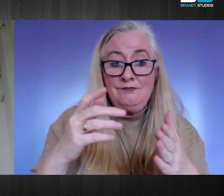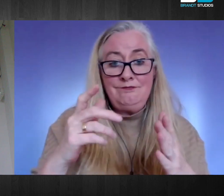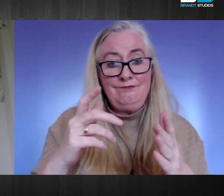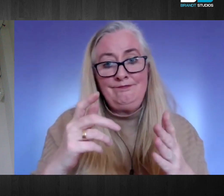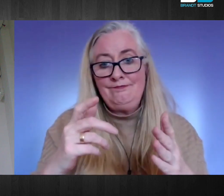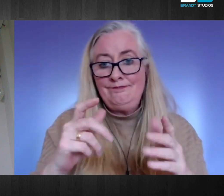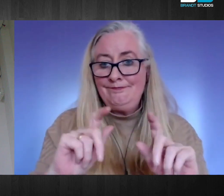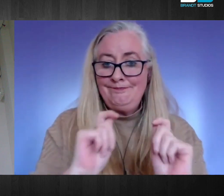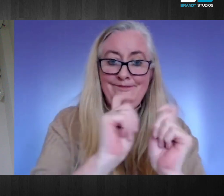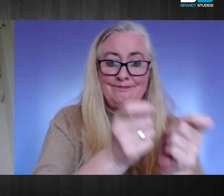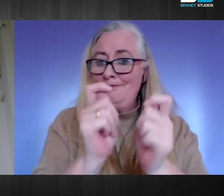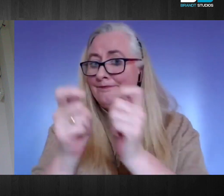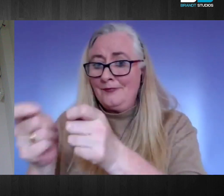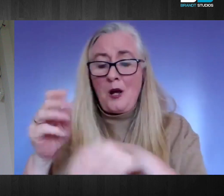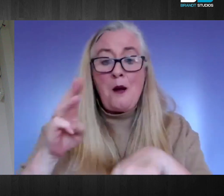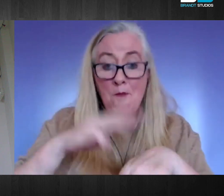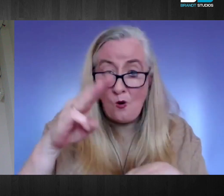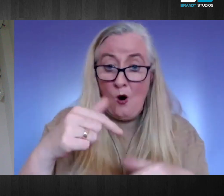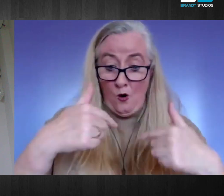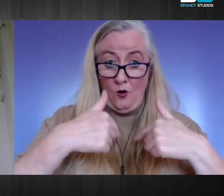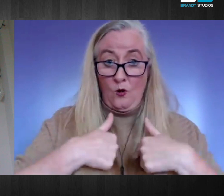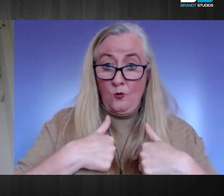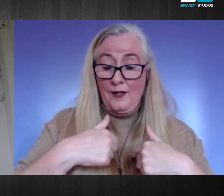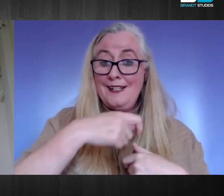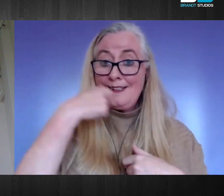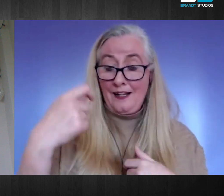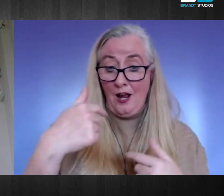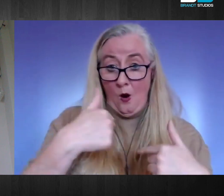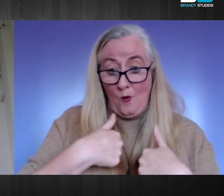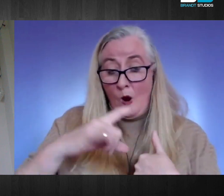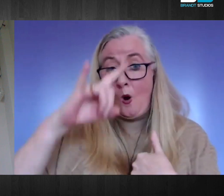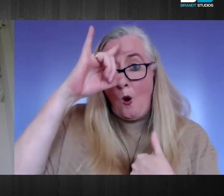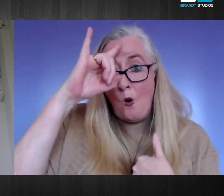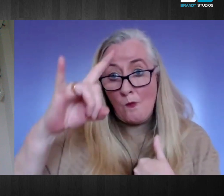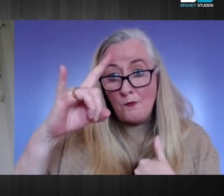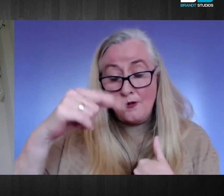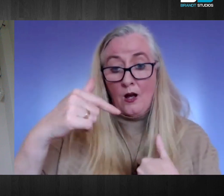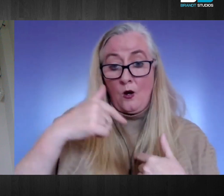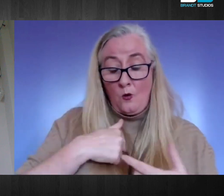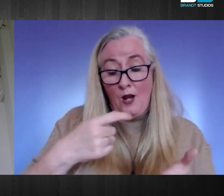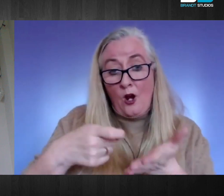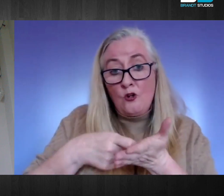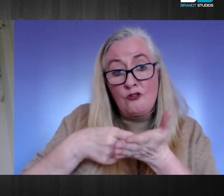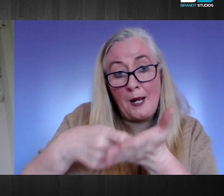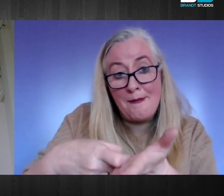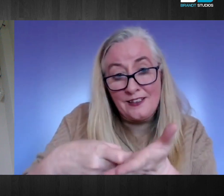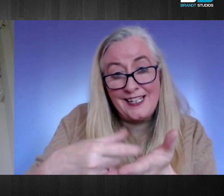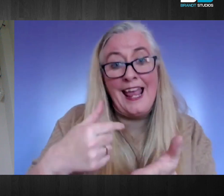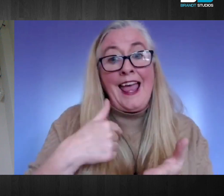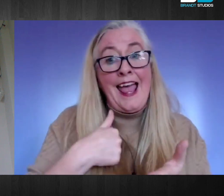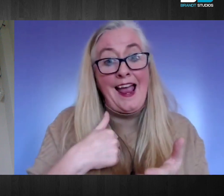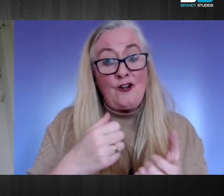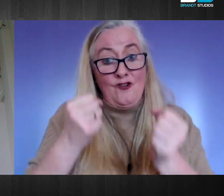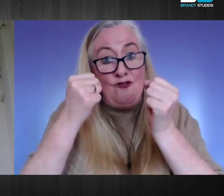And we expressed our hope and our recommendation, and maybe I should say our strong hope and our even